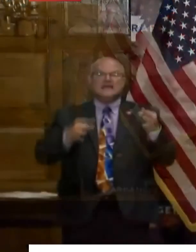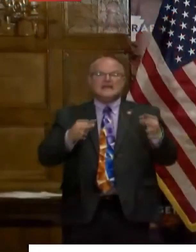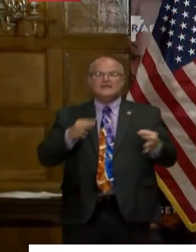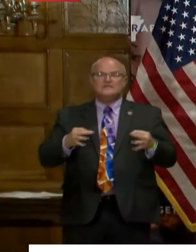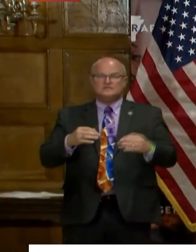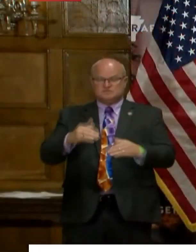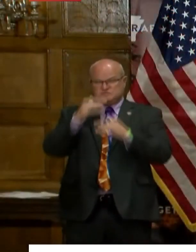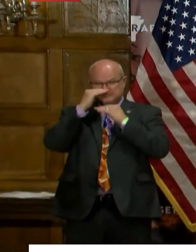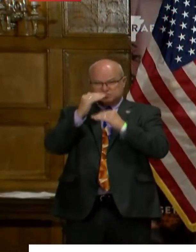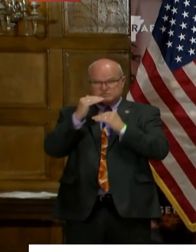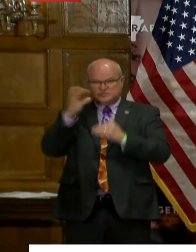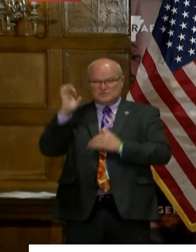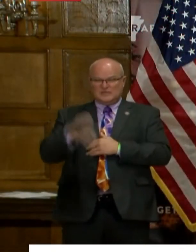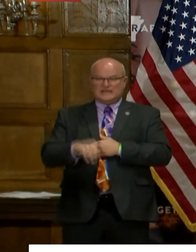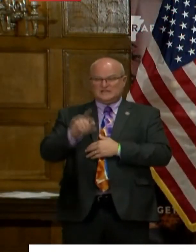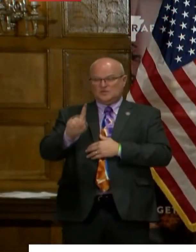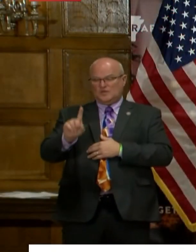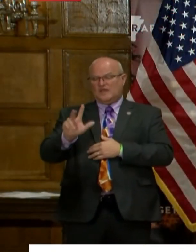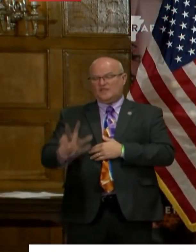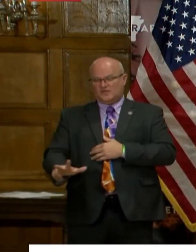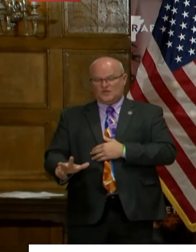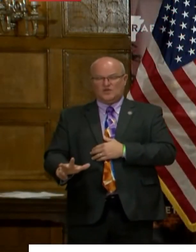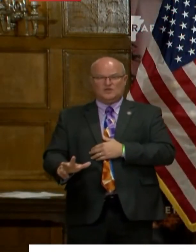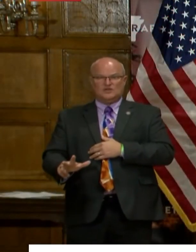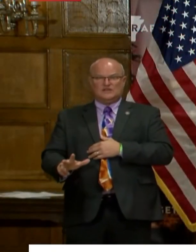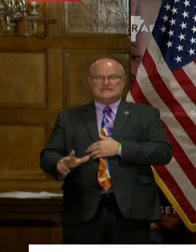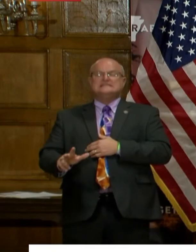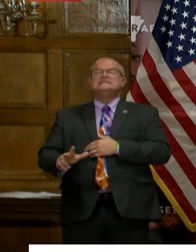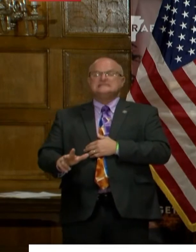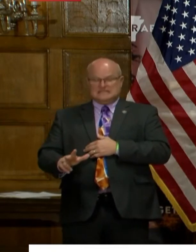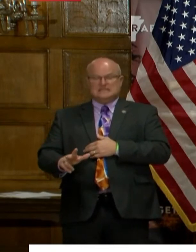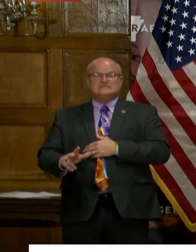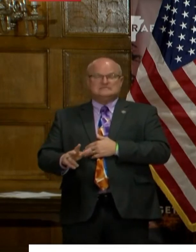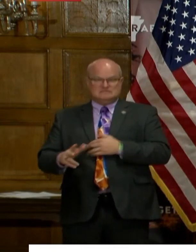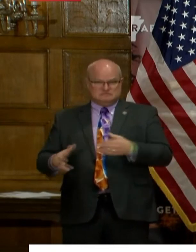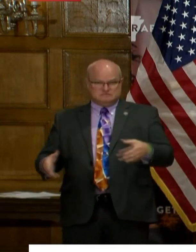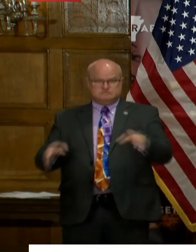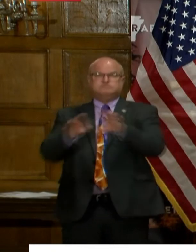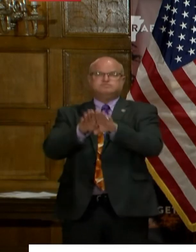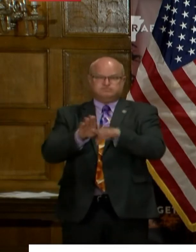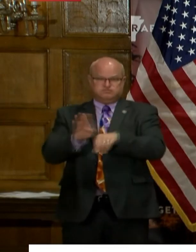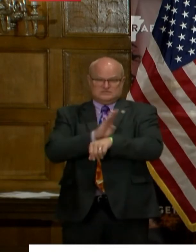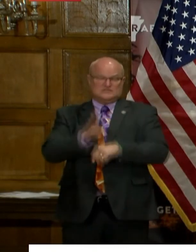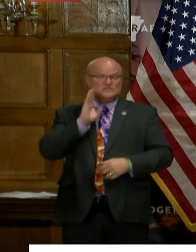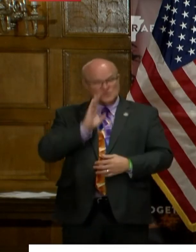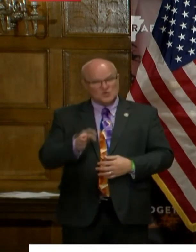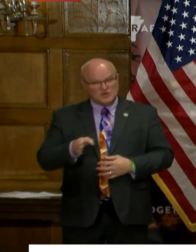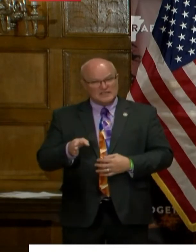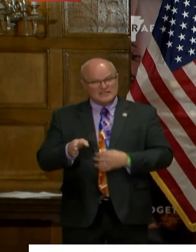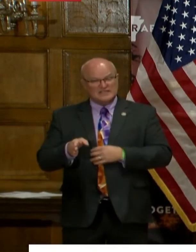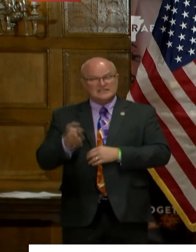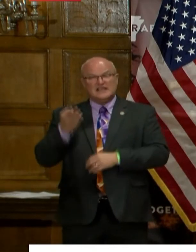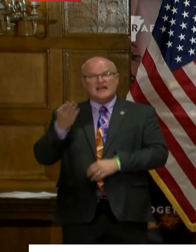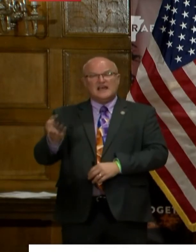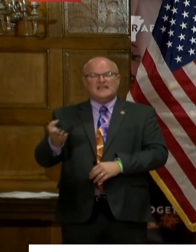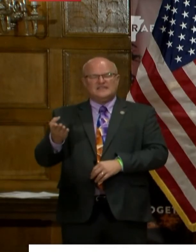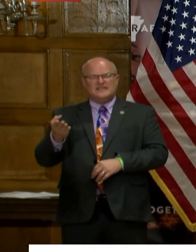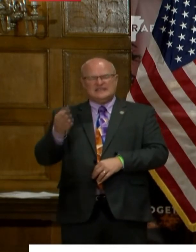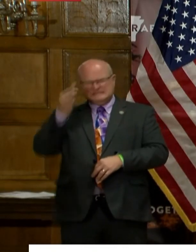put the restrictions back down to 1/3, you would be shutting down a whole bunch of businesses. They're there by a